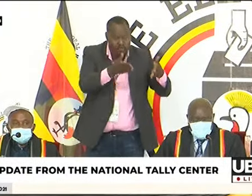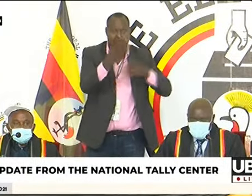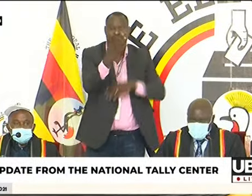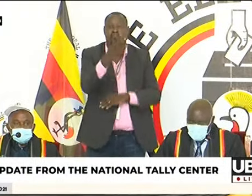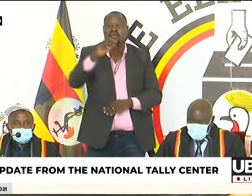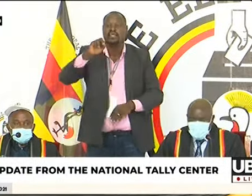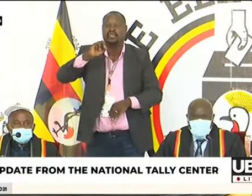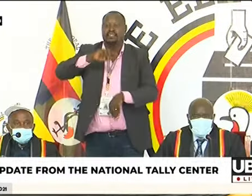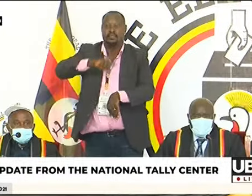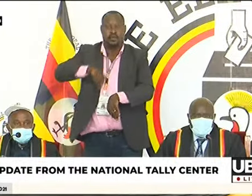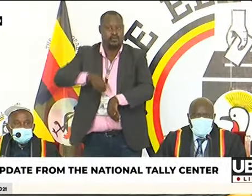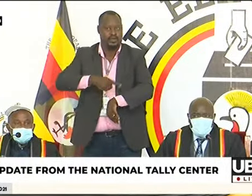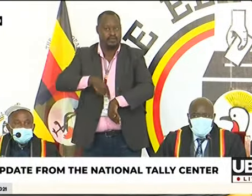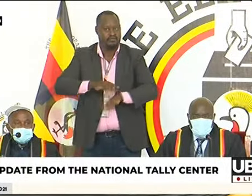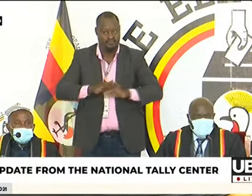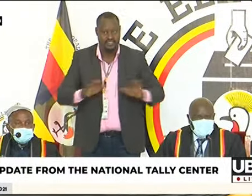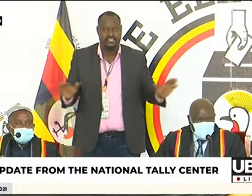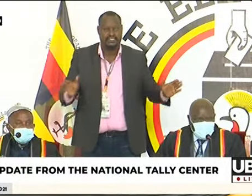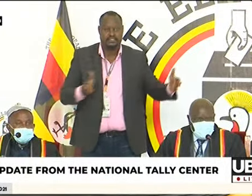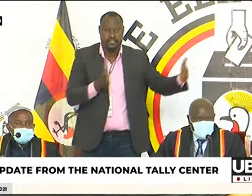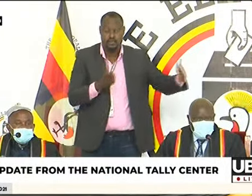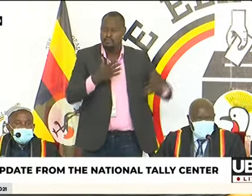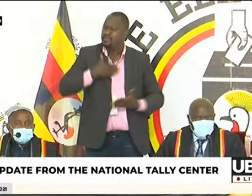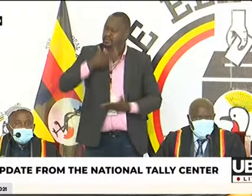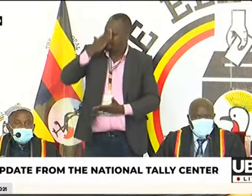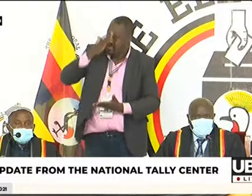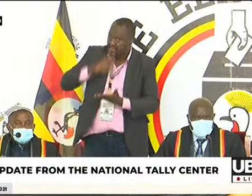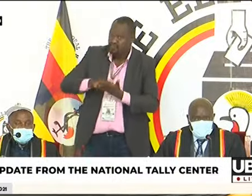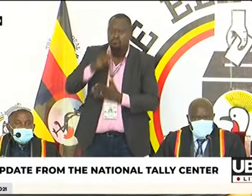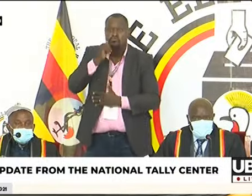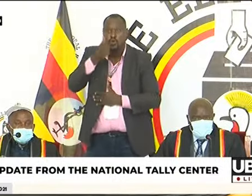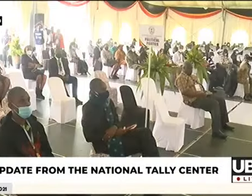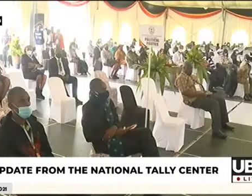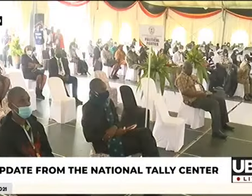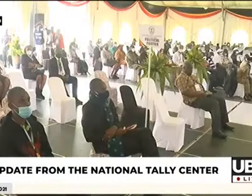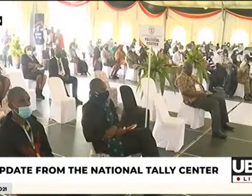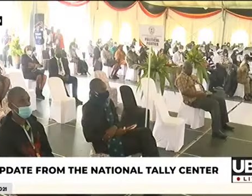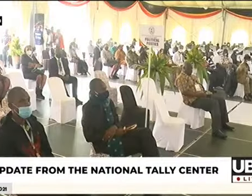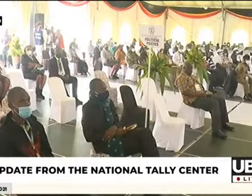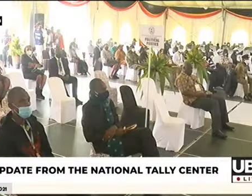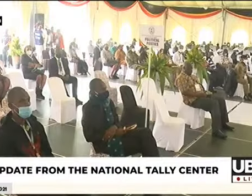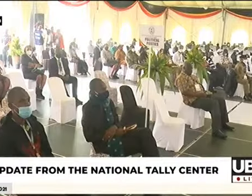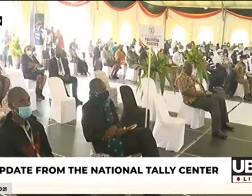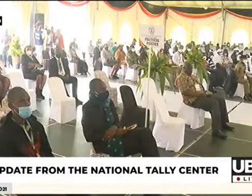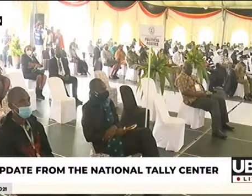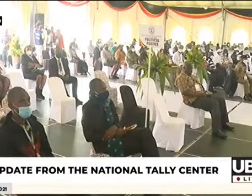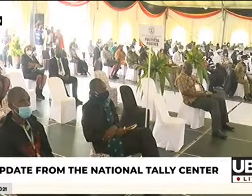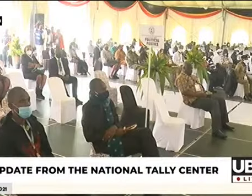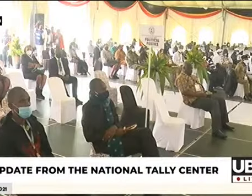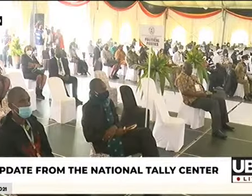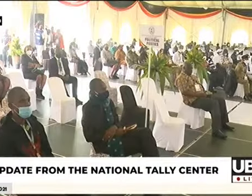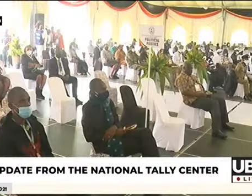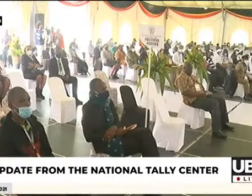And I believe by tomorrow, 4 p.m., we should have